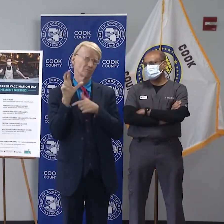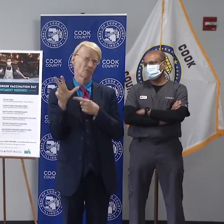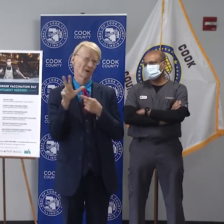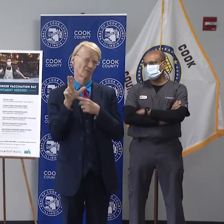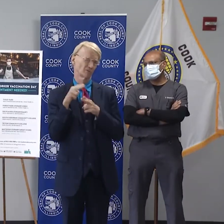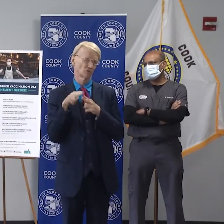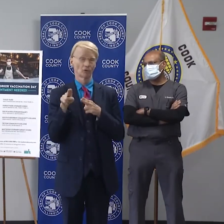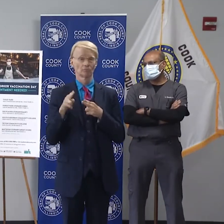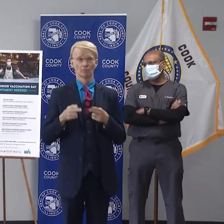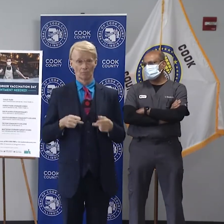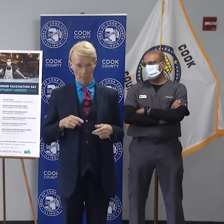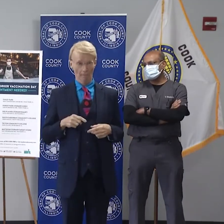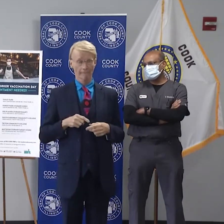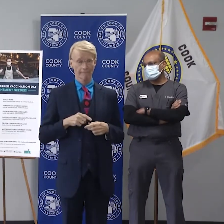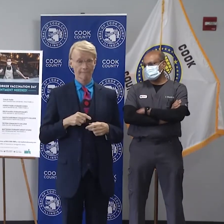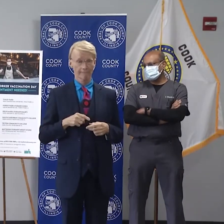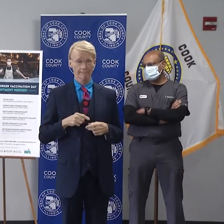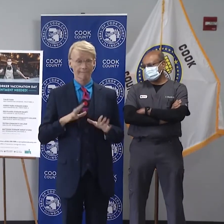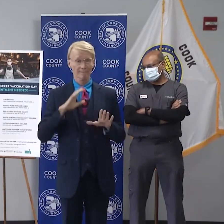3 hours. Actually,